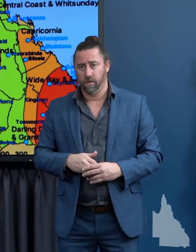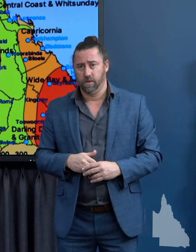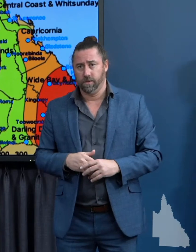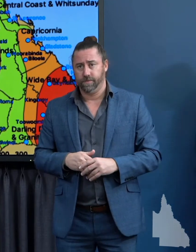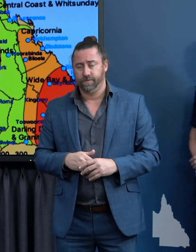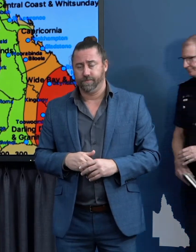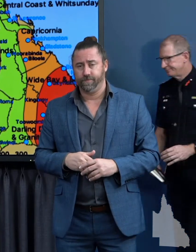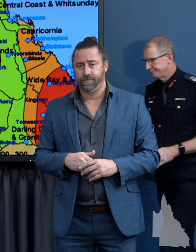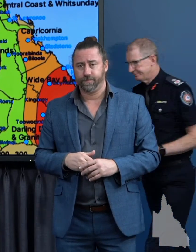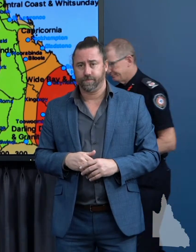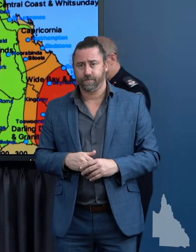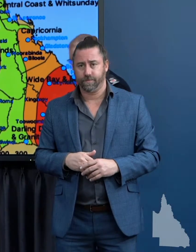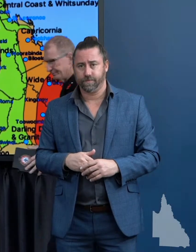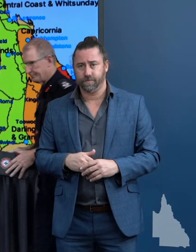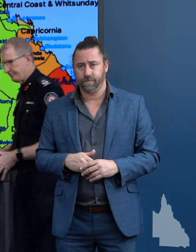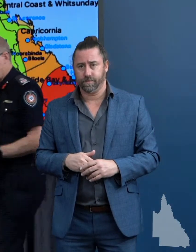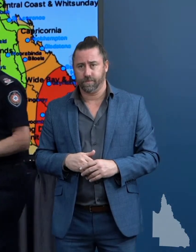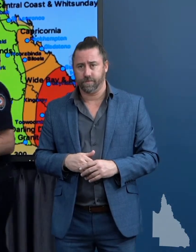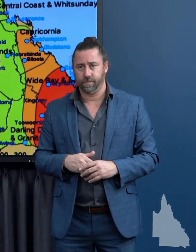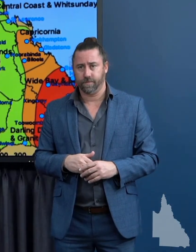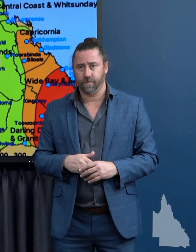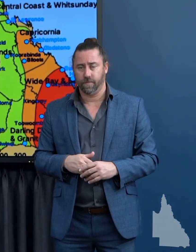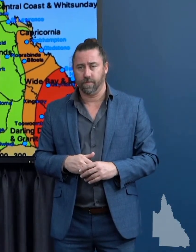Commissioner Lee?